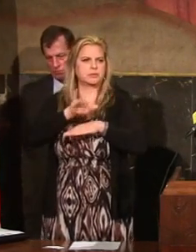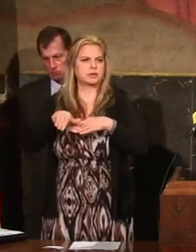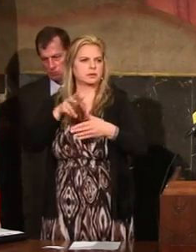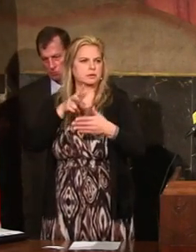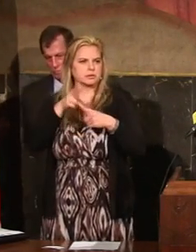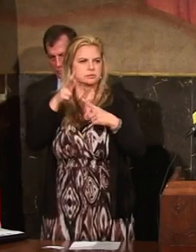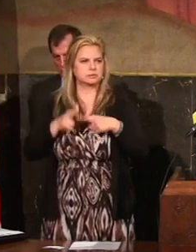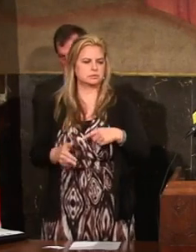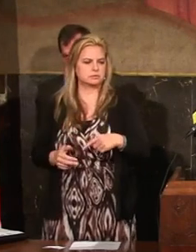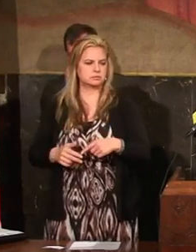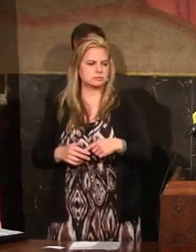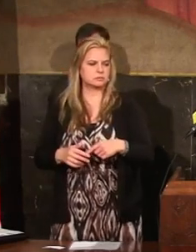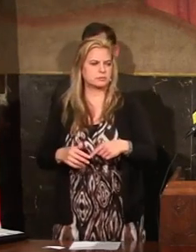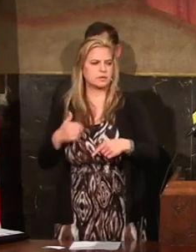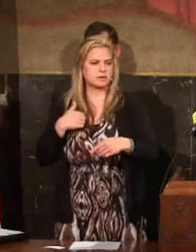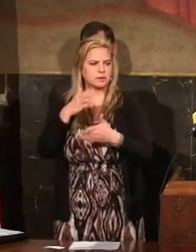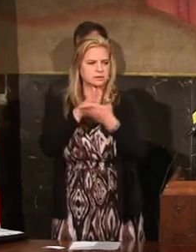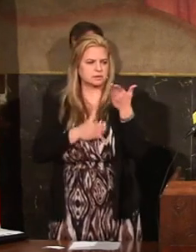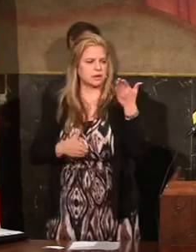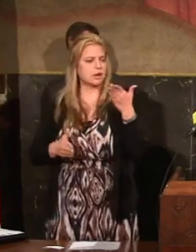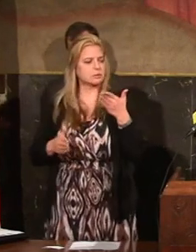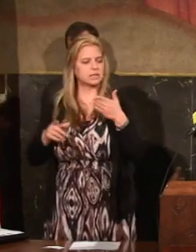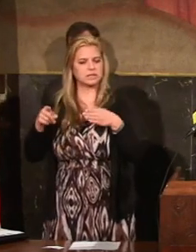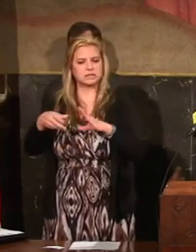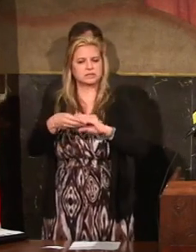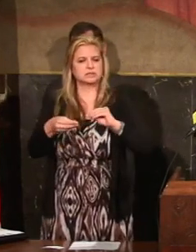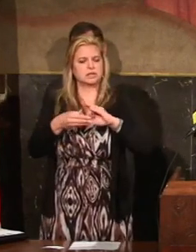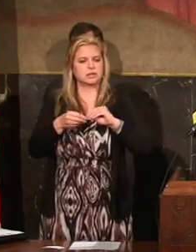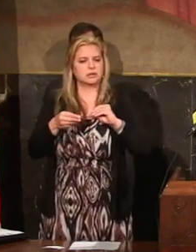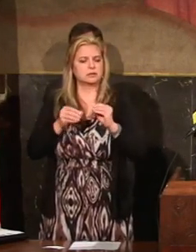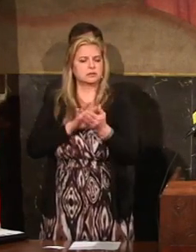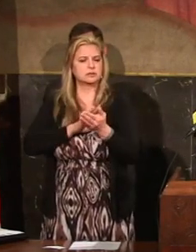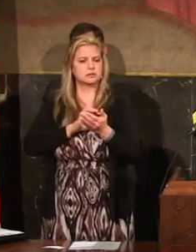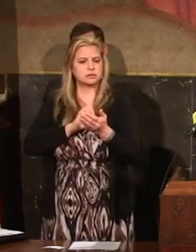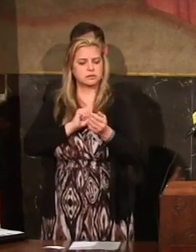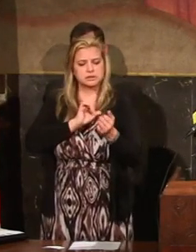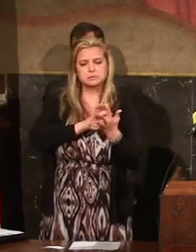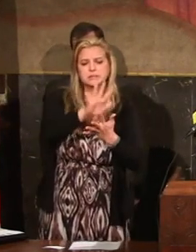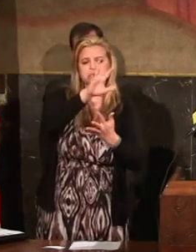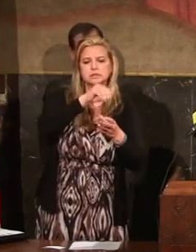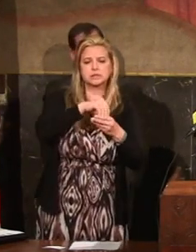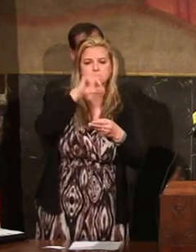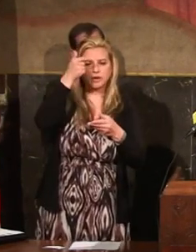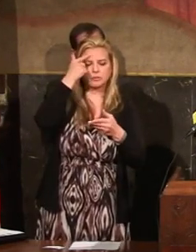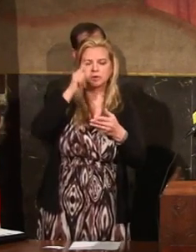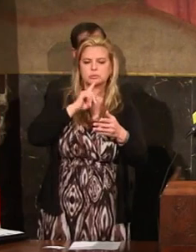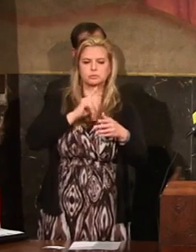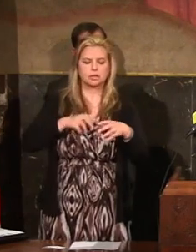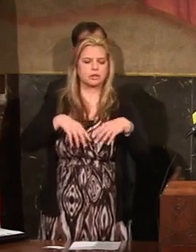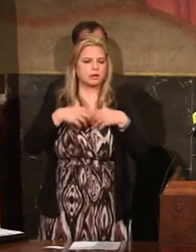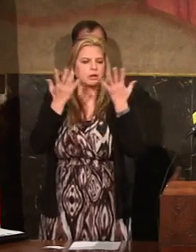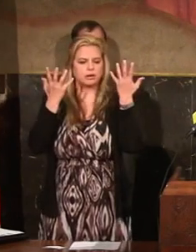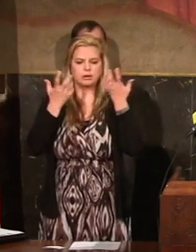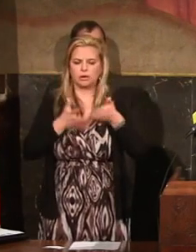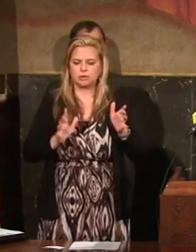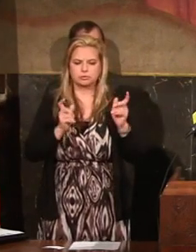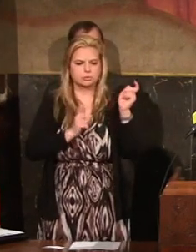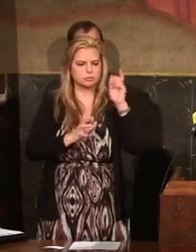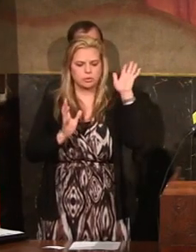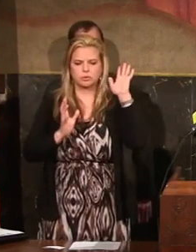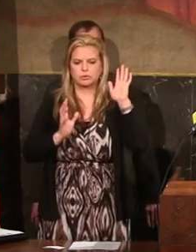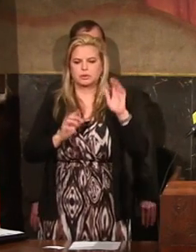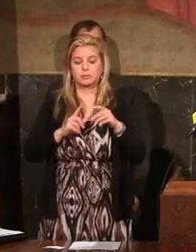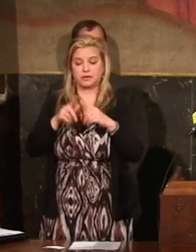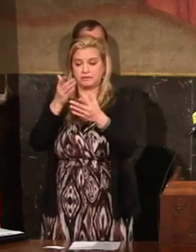cuts. There are some who would say that spending in government is out of control. The facts tell a different